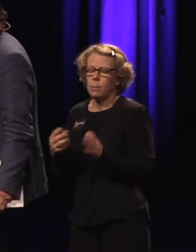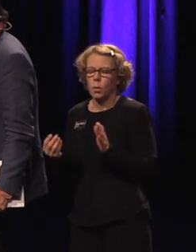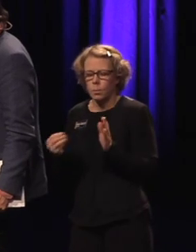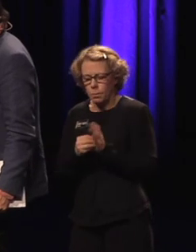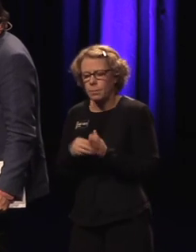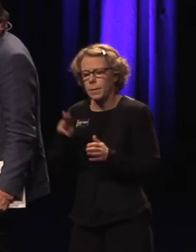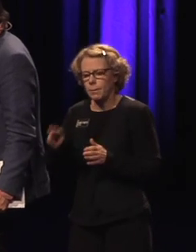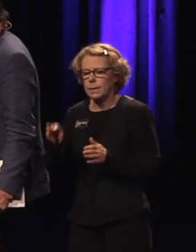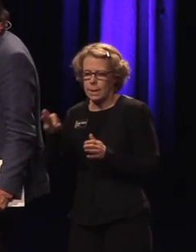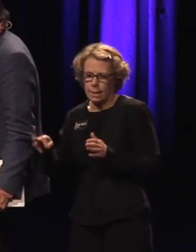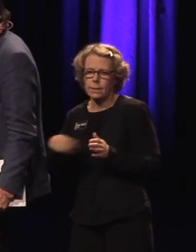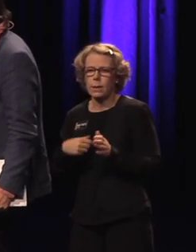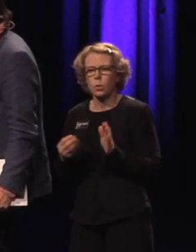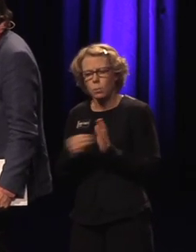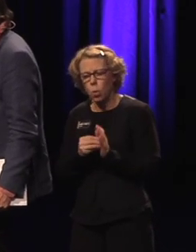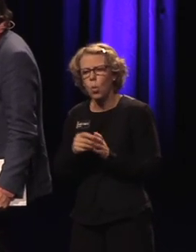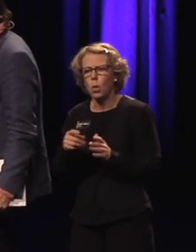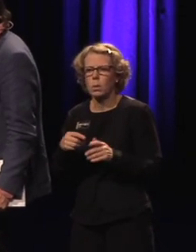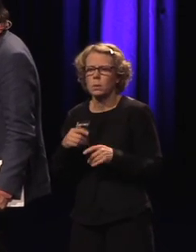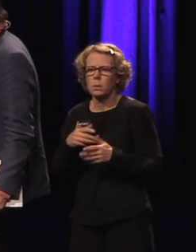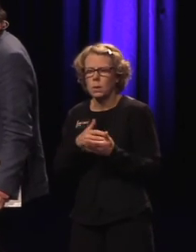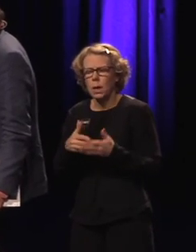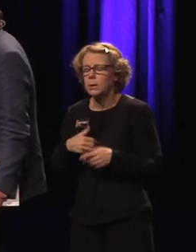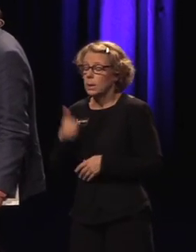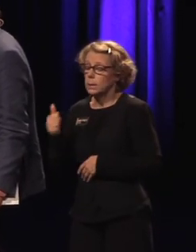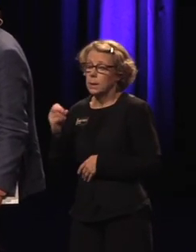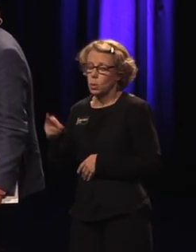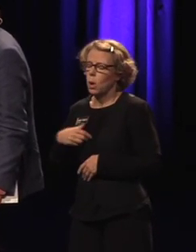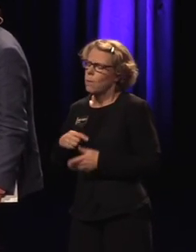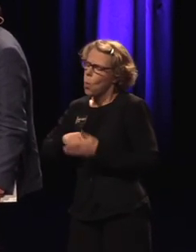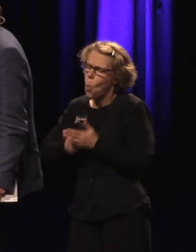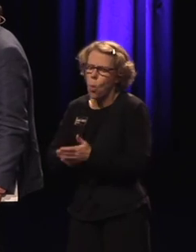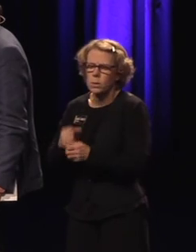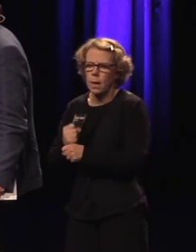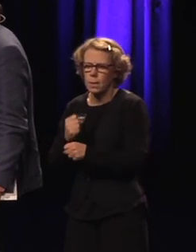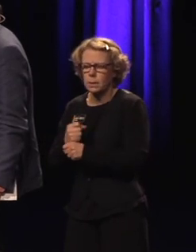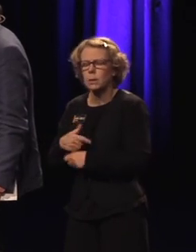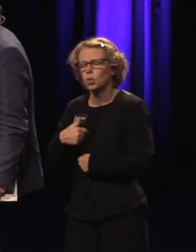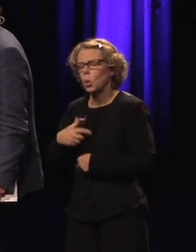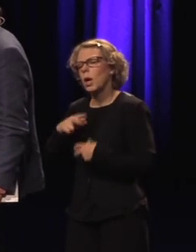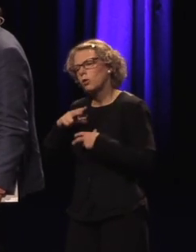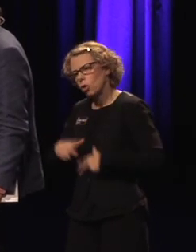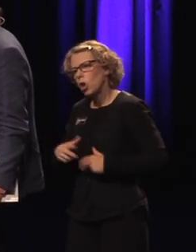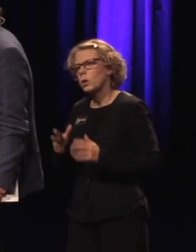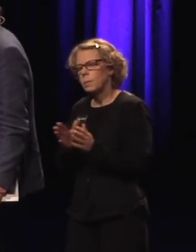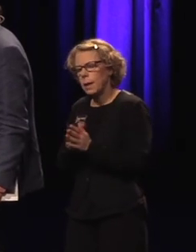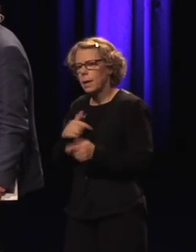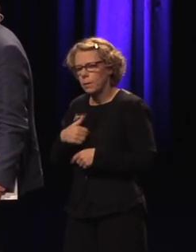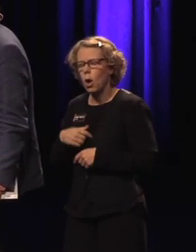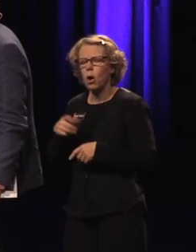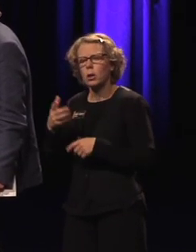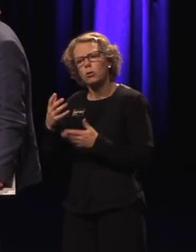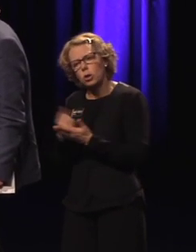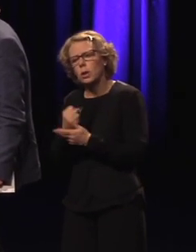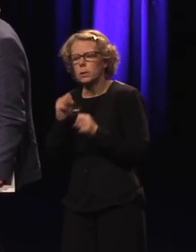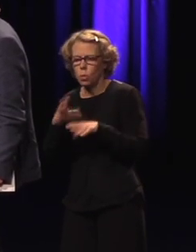explain ourselves. This is 6 years of hard work. So I'm satisfied that we made some inroads,